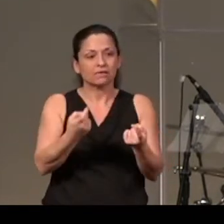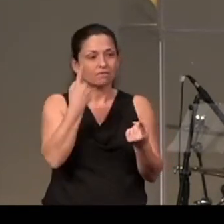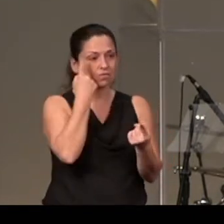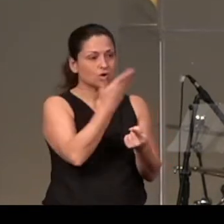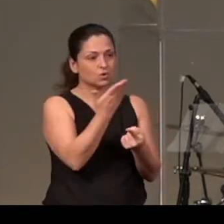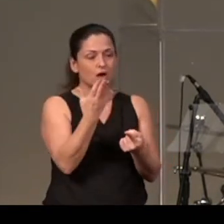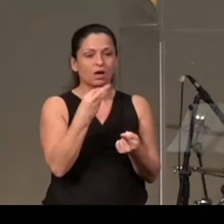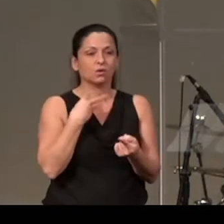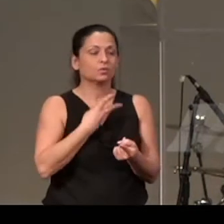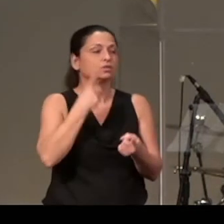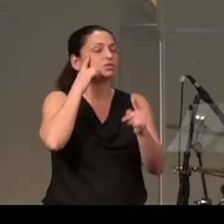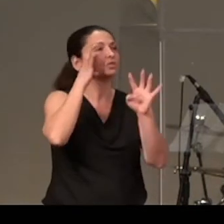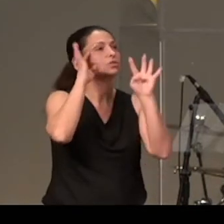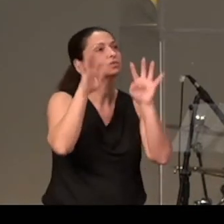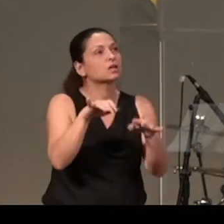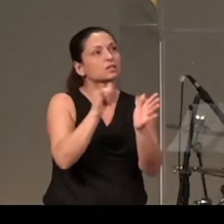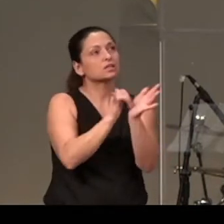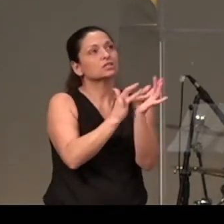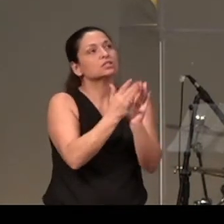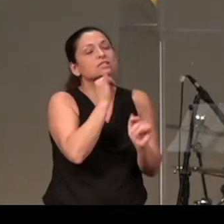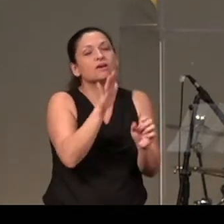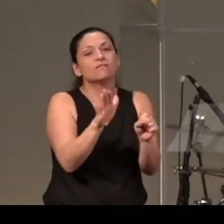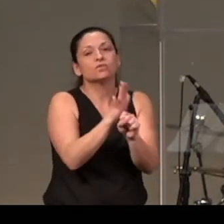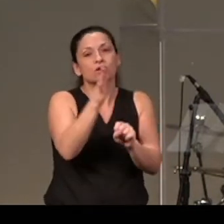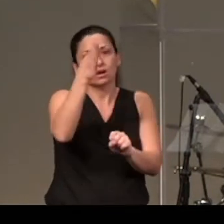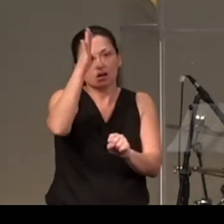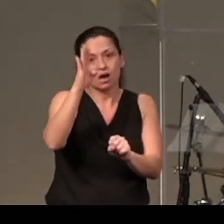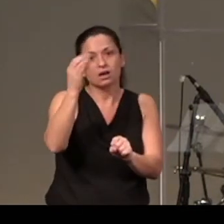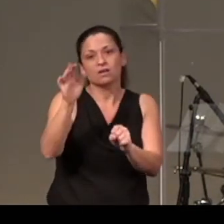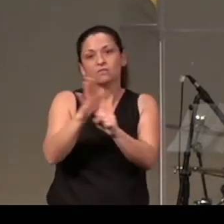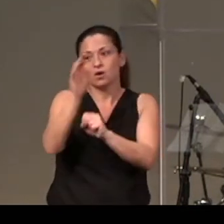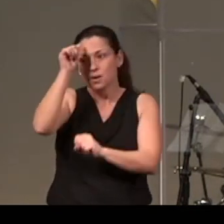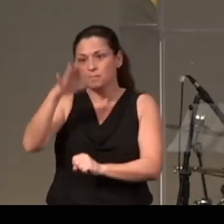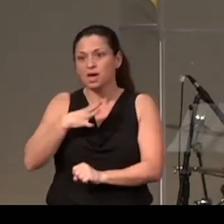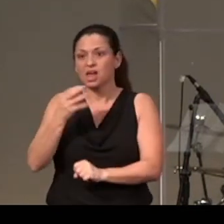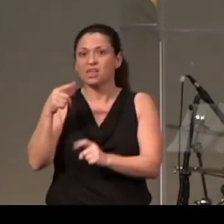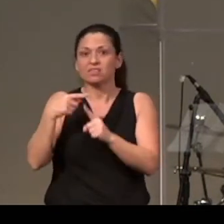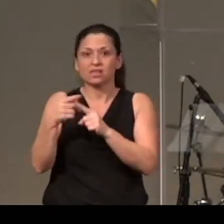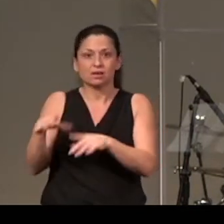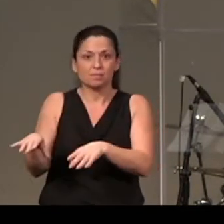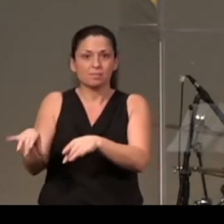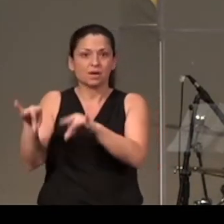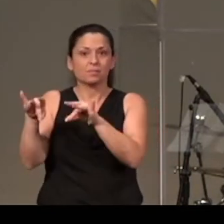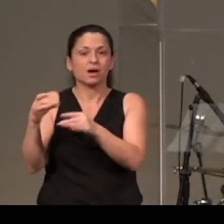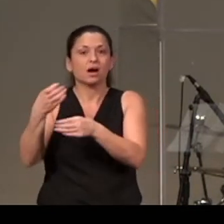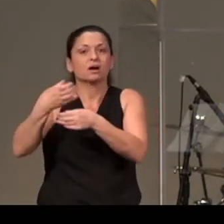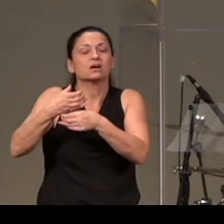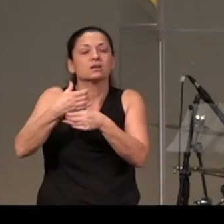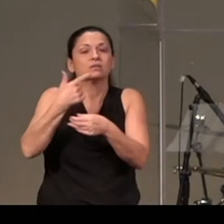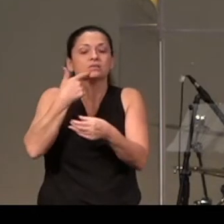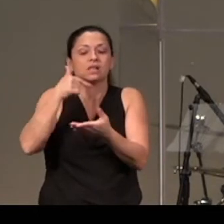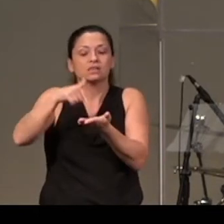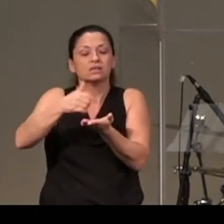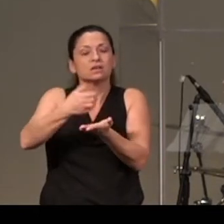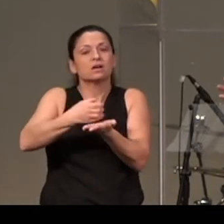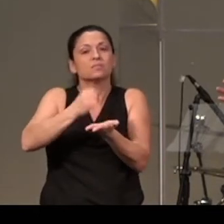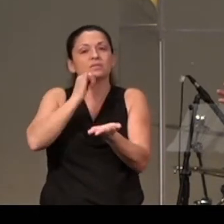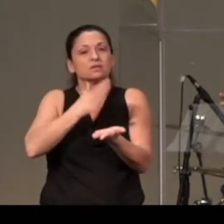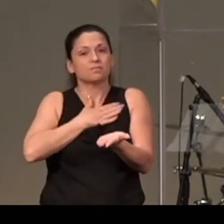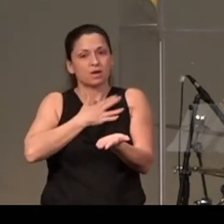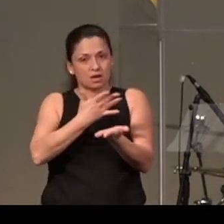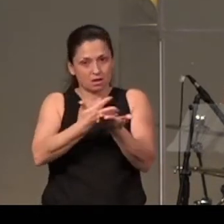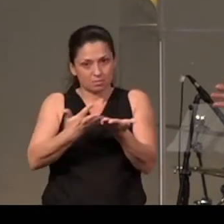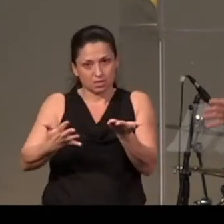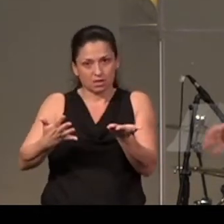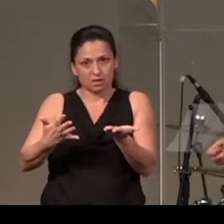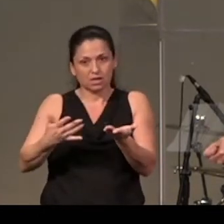away that Jesus is fully God and fully man. And then he took a cup and said, this cup is my blood, which is shed for many for forgiveness of